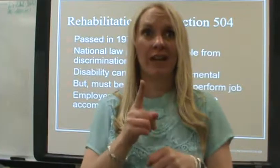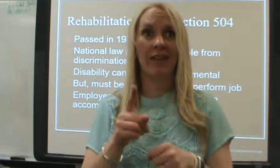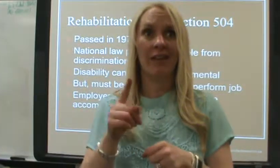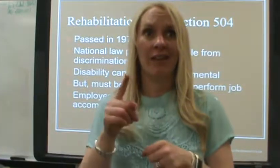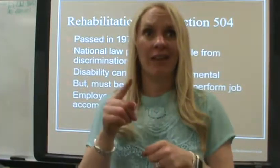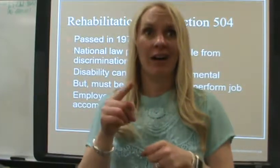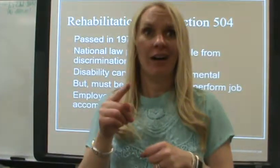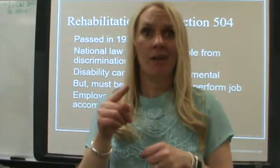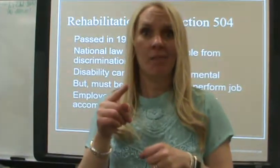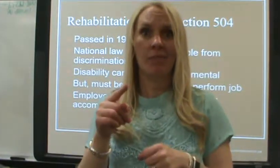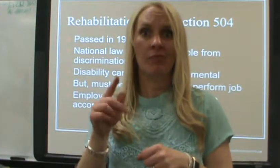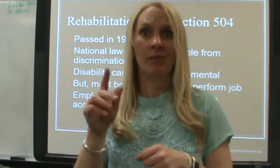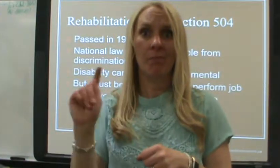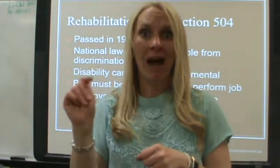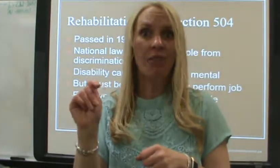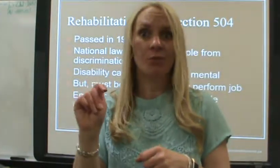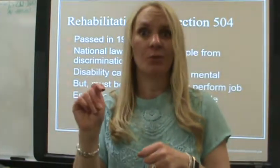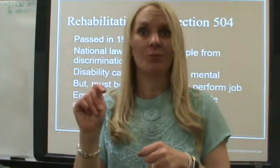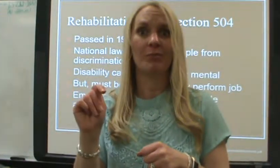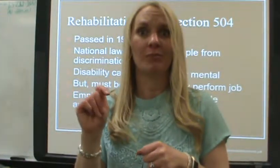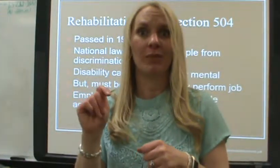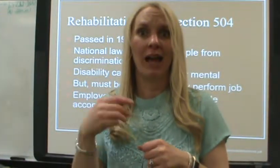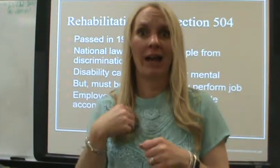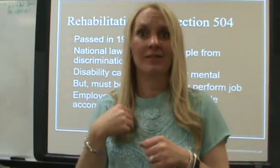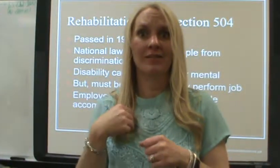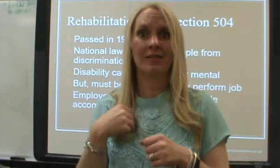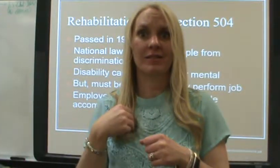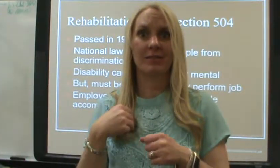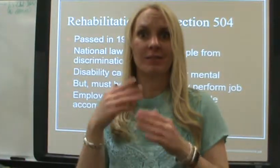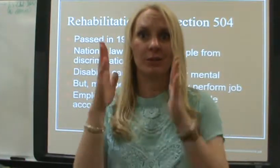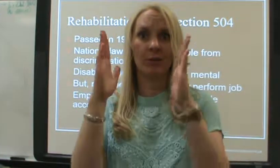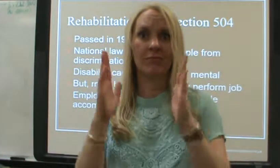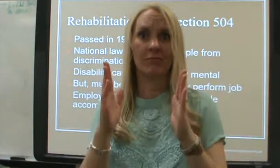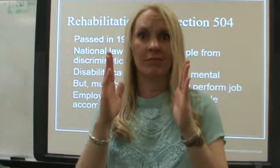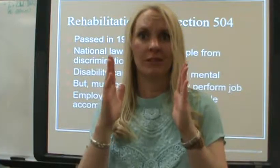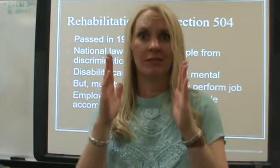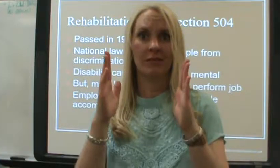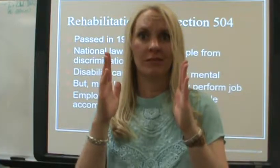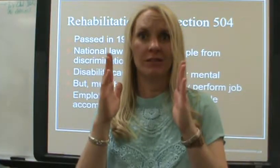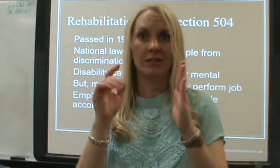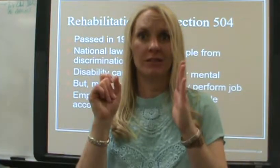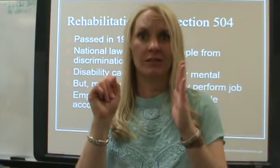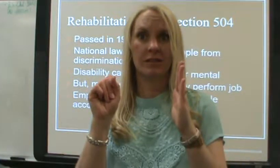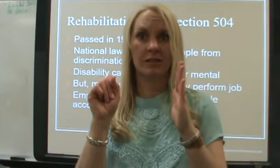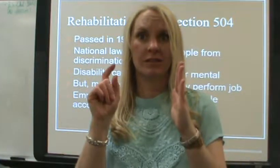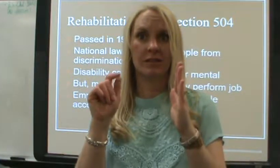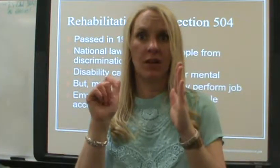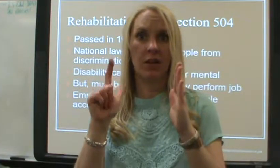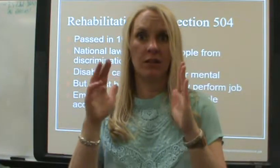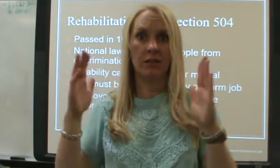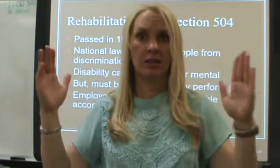that the bathroom has, a stall